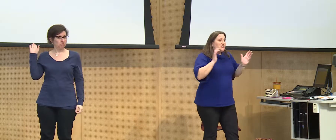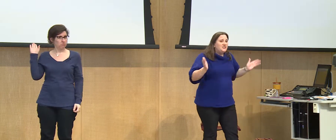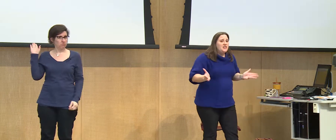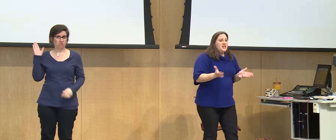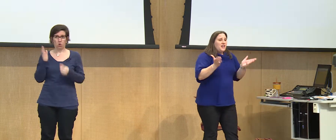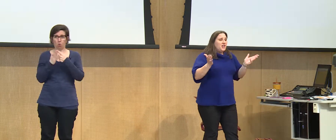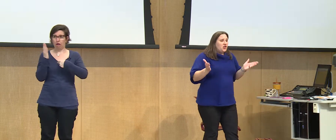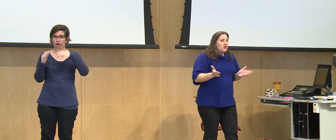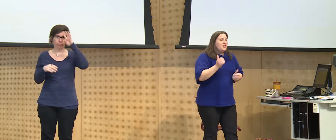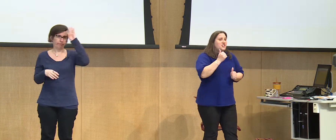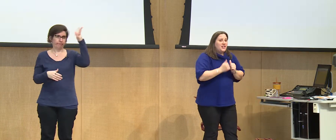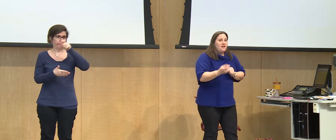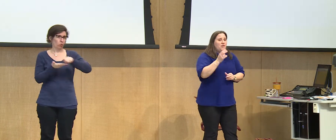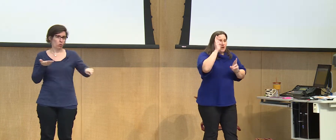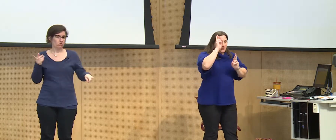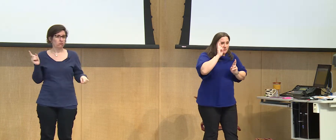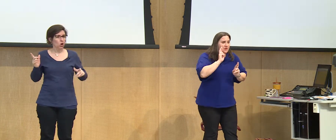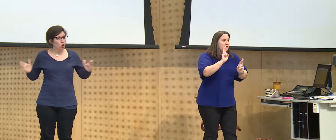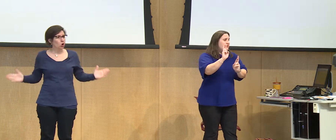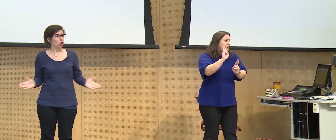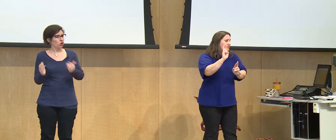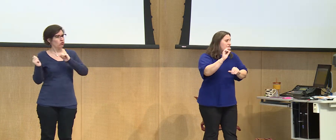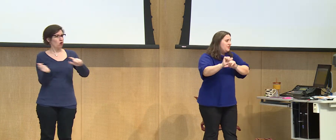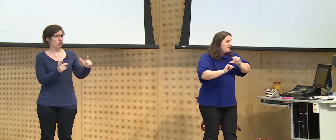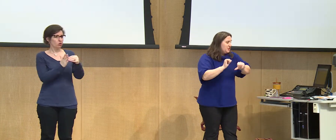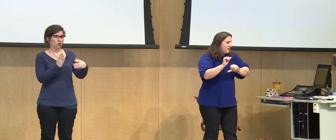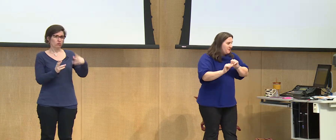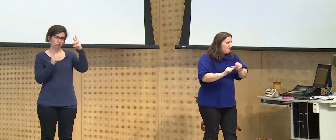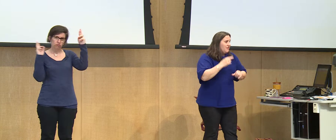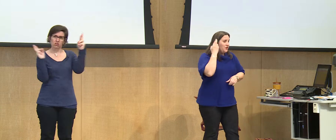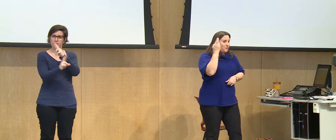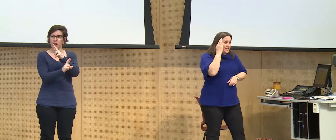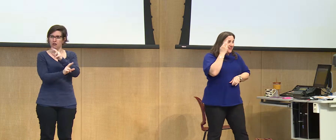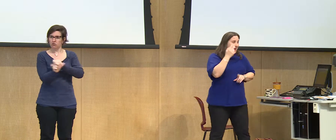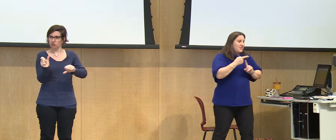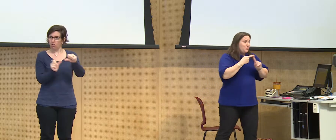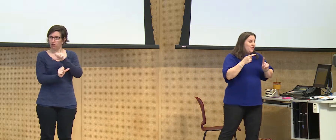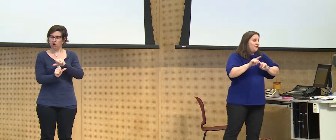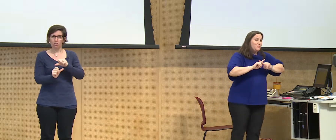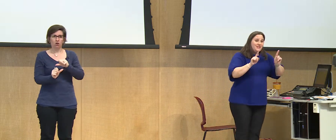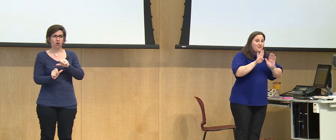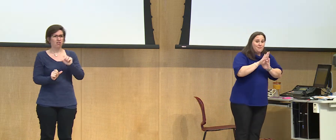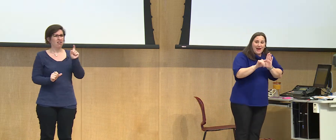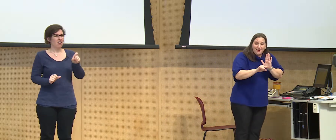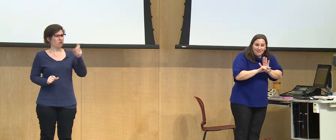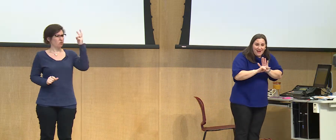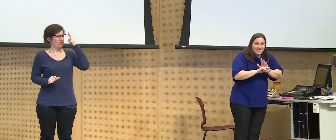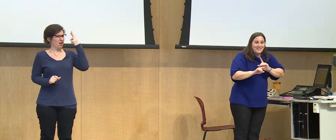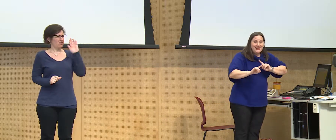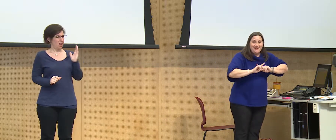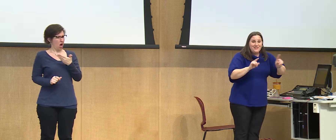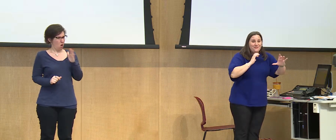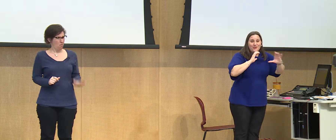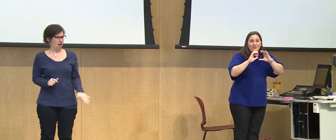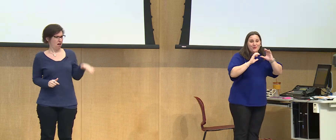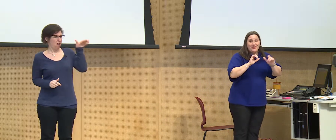Just encouraging everyone to be respectful of each other and realize we're from different backgrounds and have different